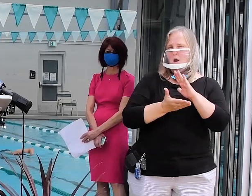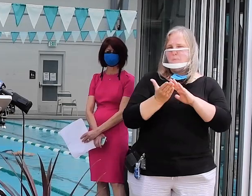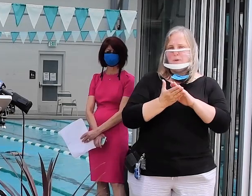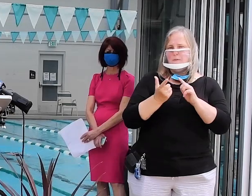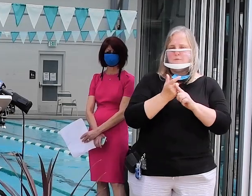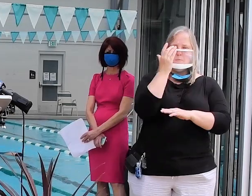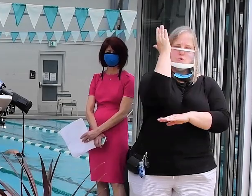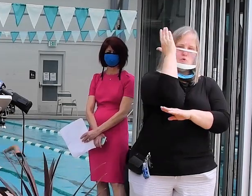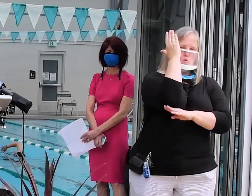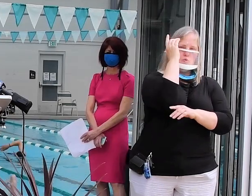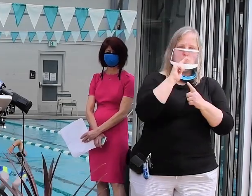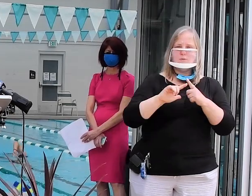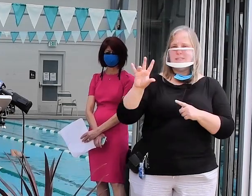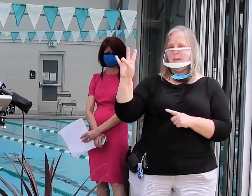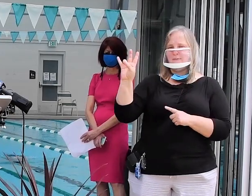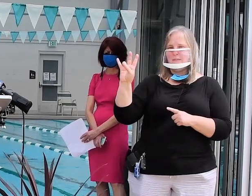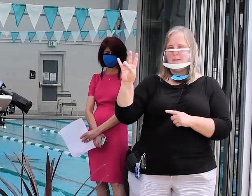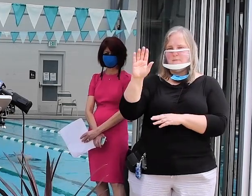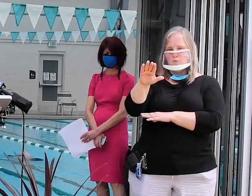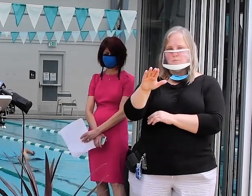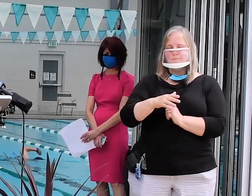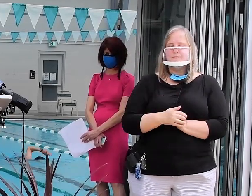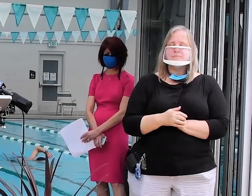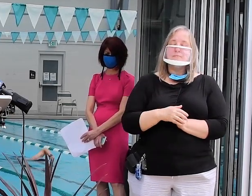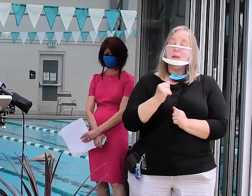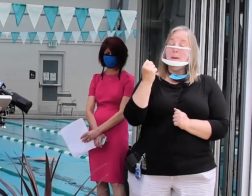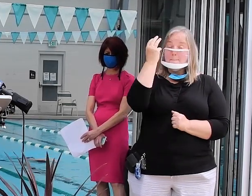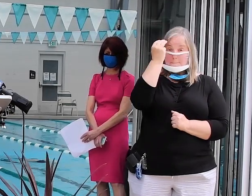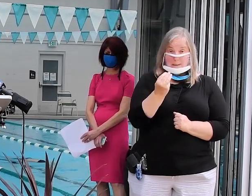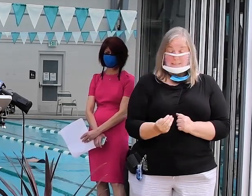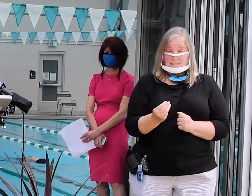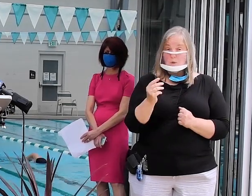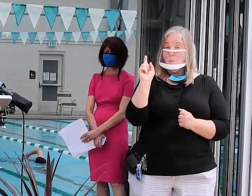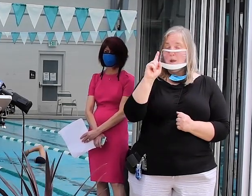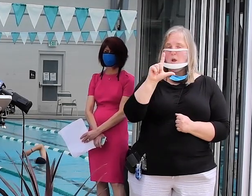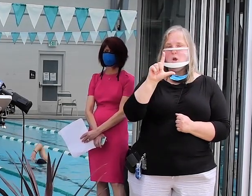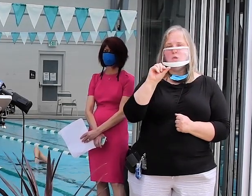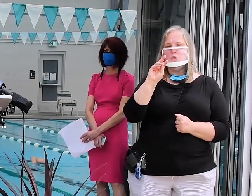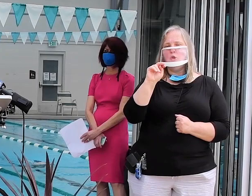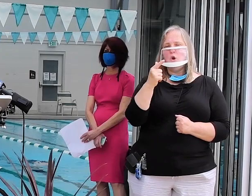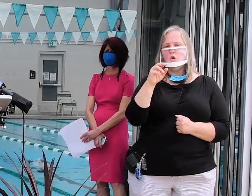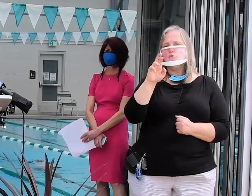p.m. On Mondays, it's at the Long Reach Village Center.